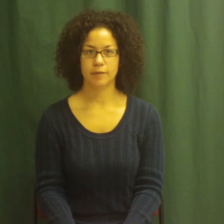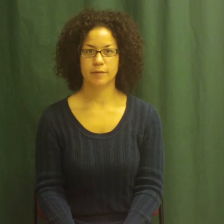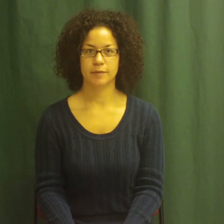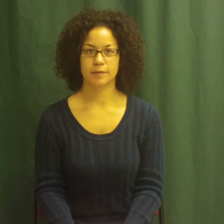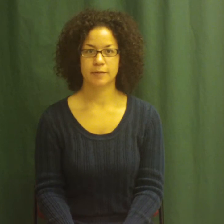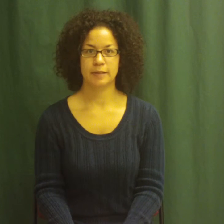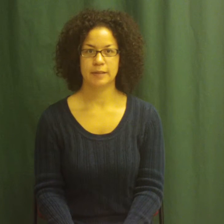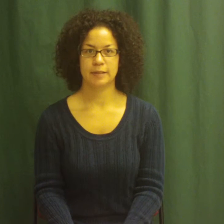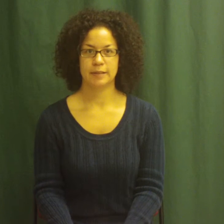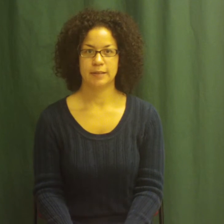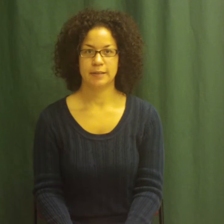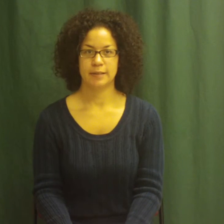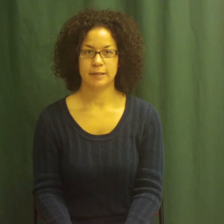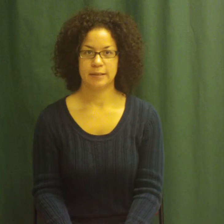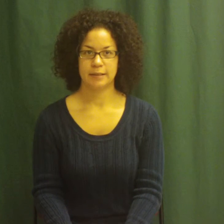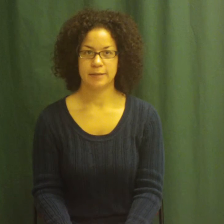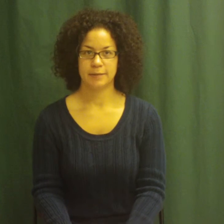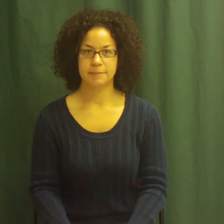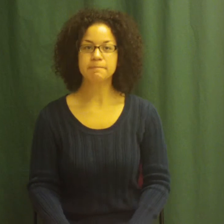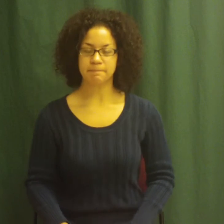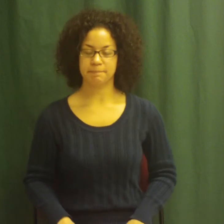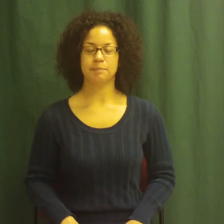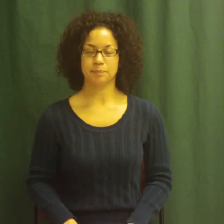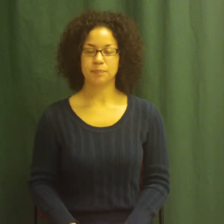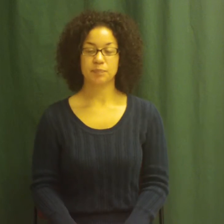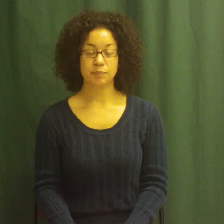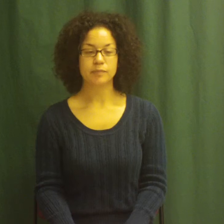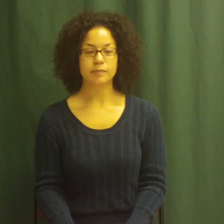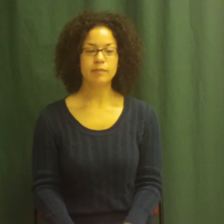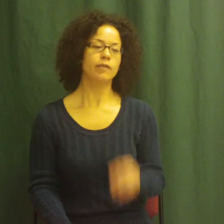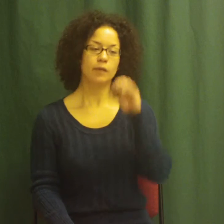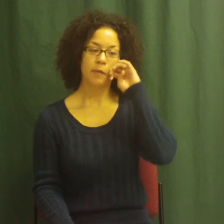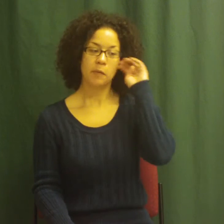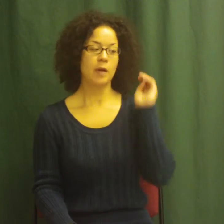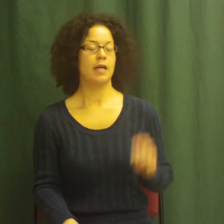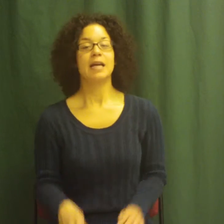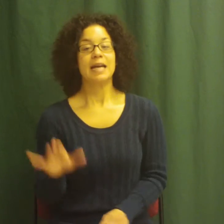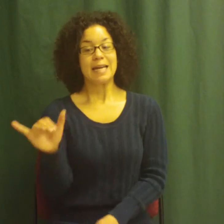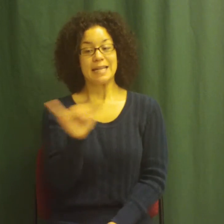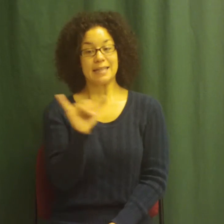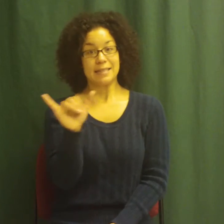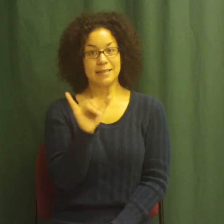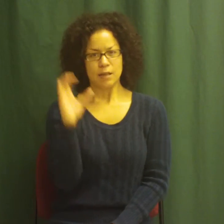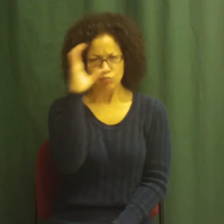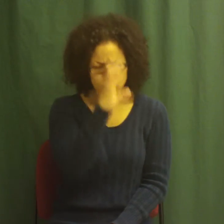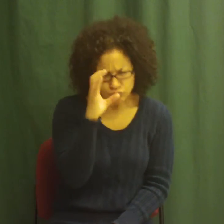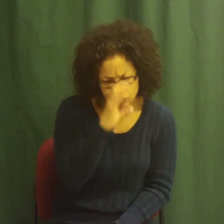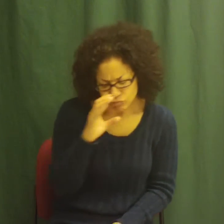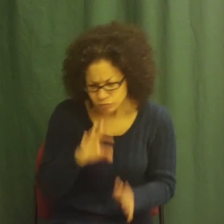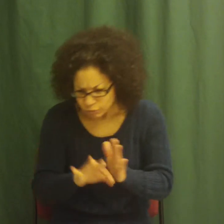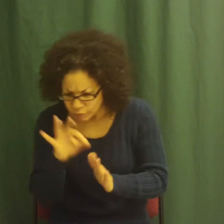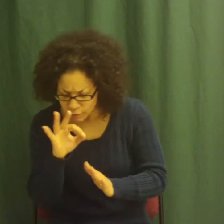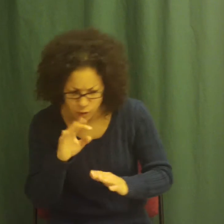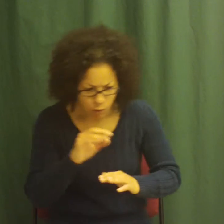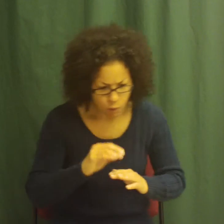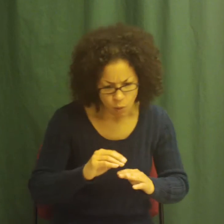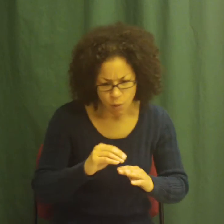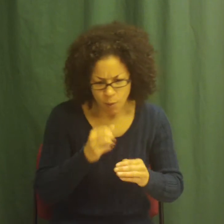Viking Age excavations. Oh, the same excavations? Mm-hmm. These same excavations have also shown